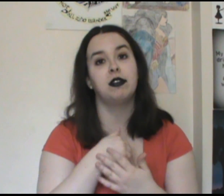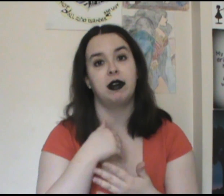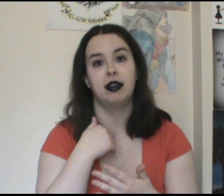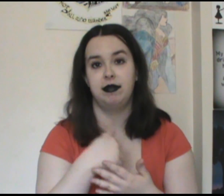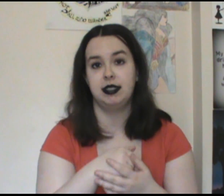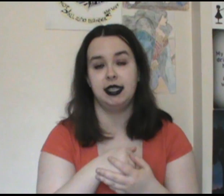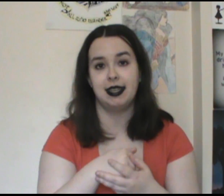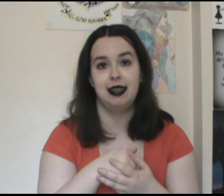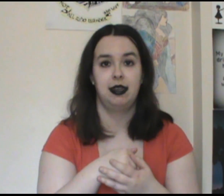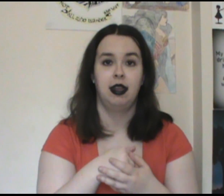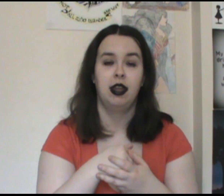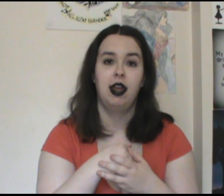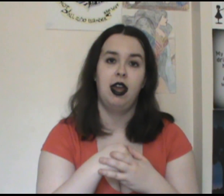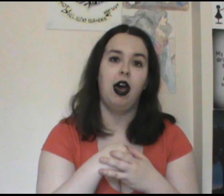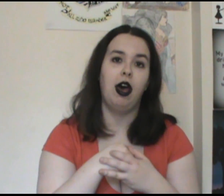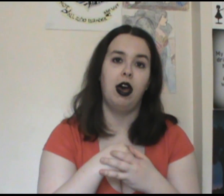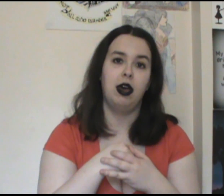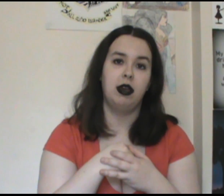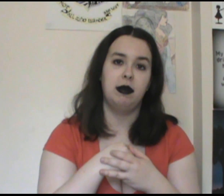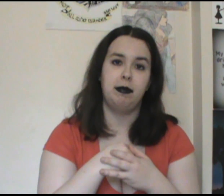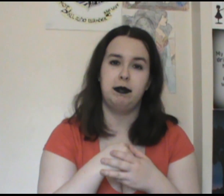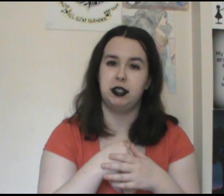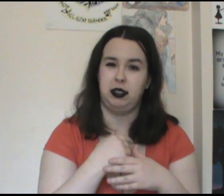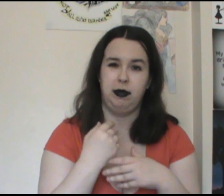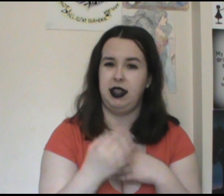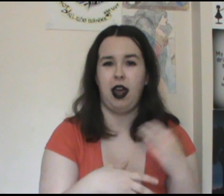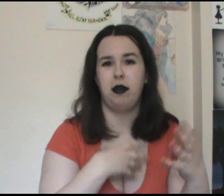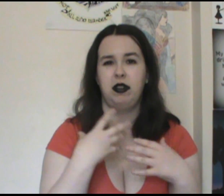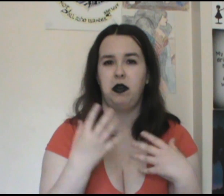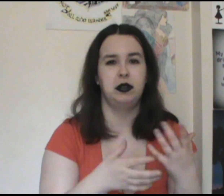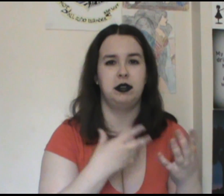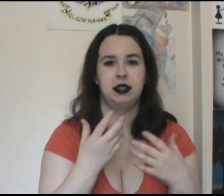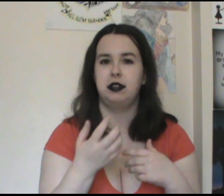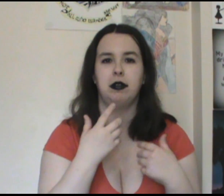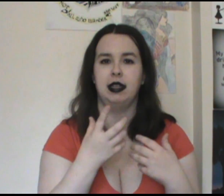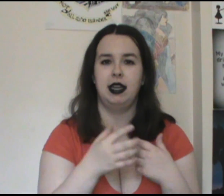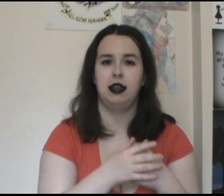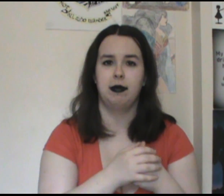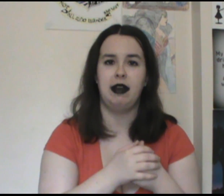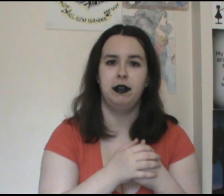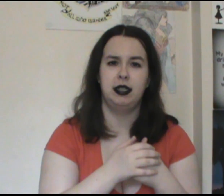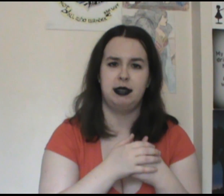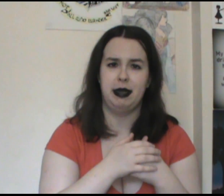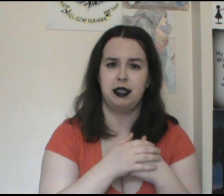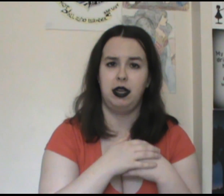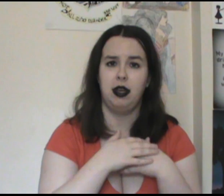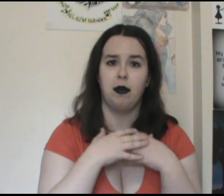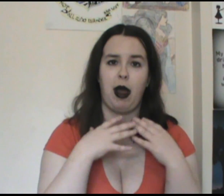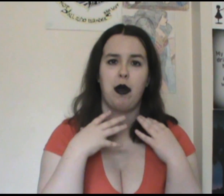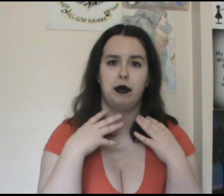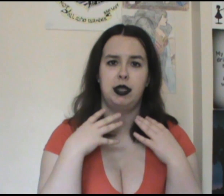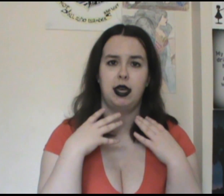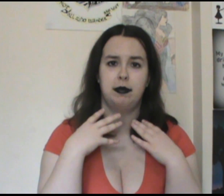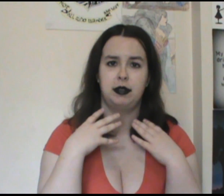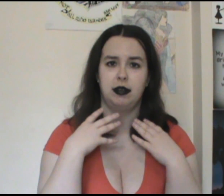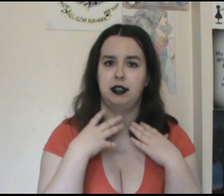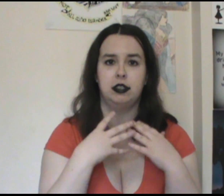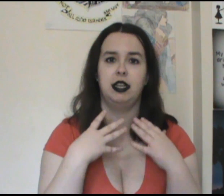far of the season. Just with how the whole sort of storyline unraveled, especially around them sort of searching